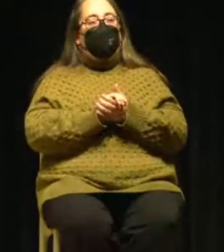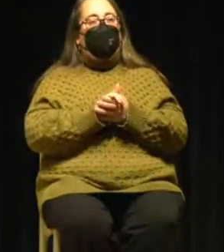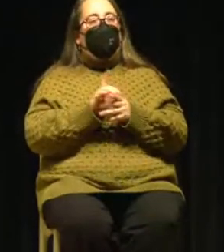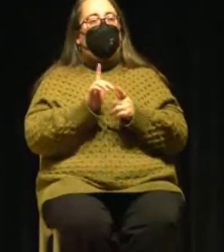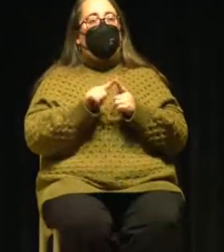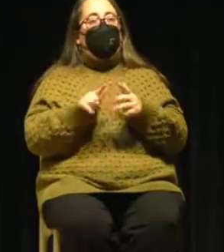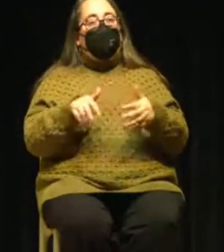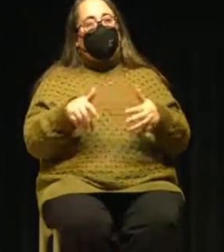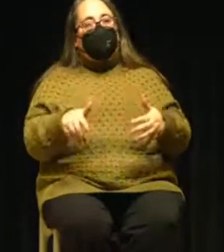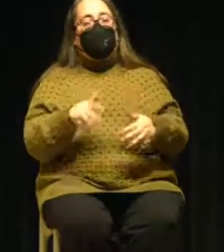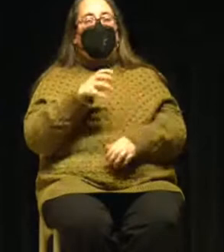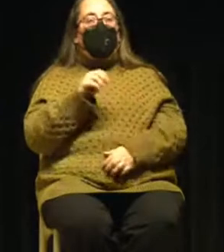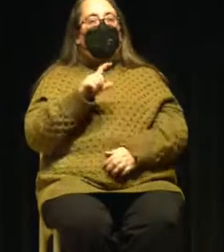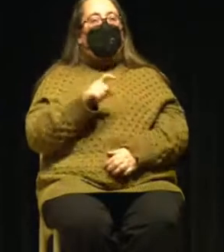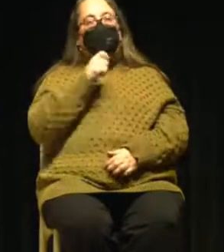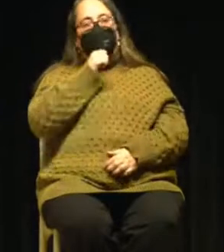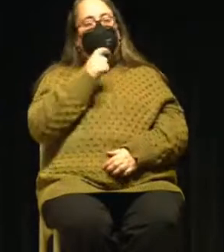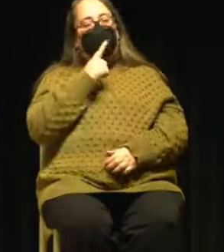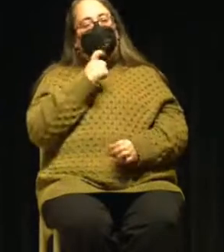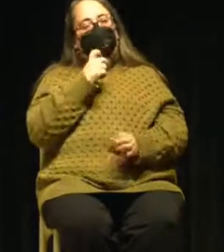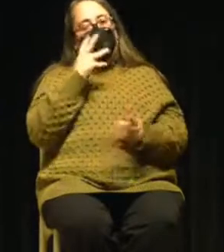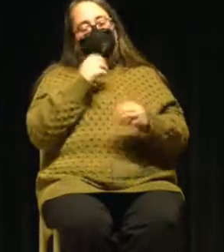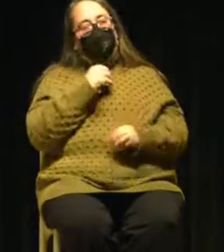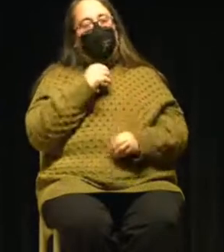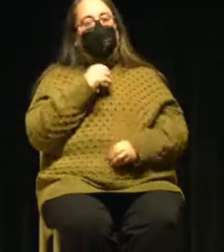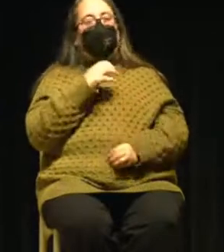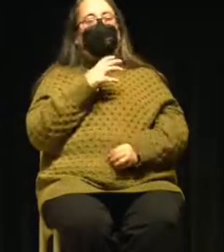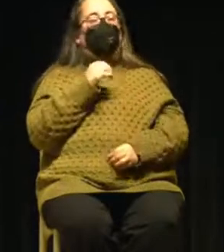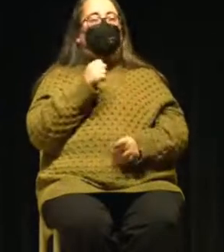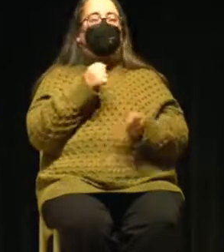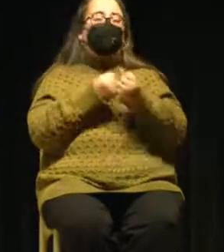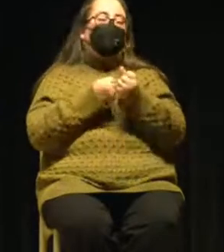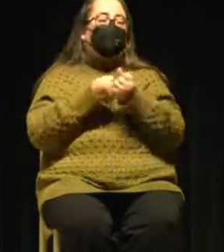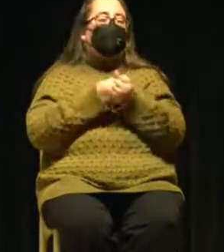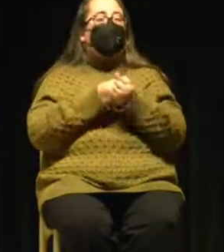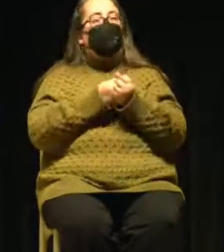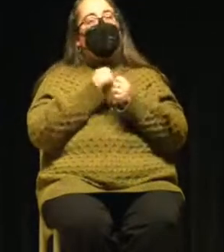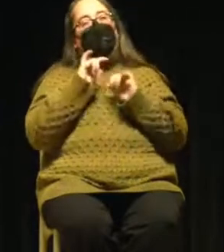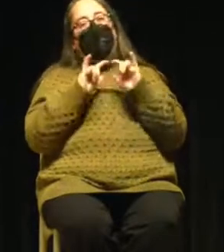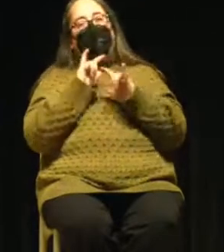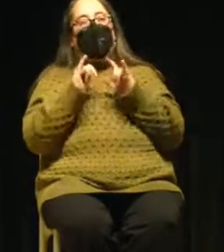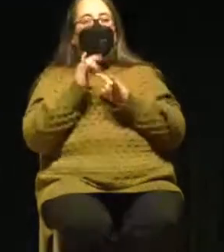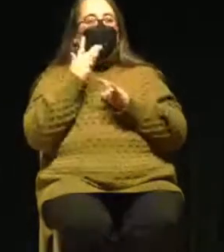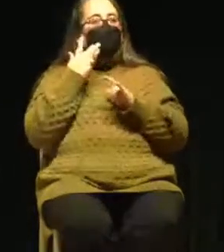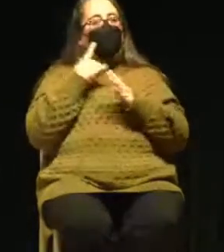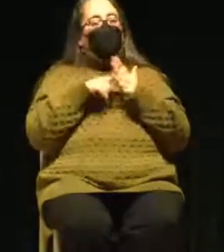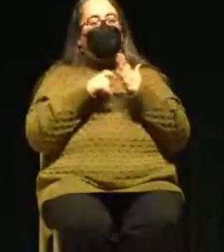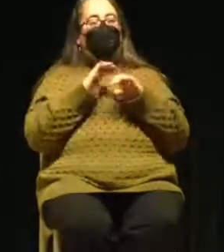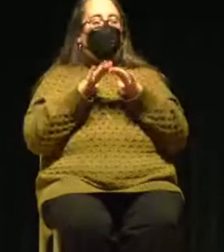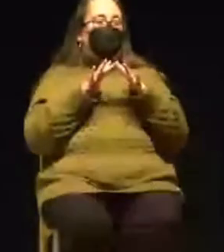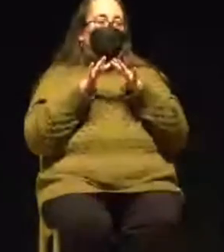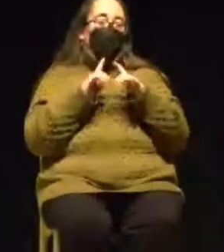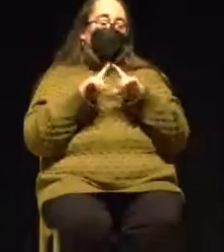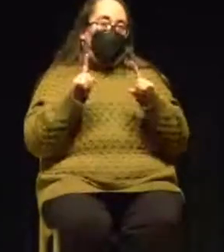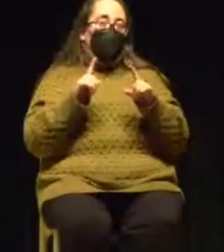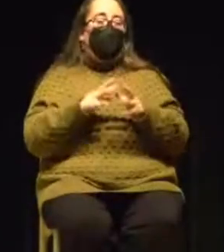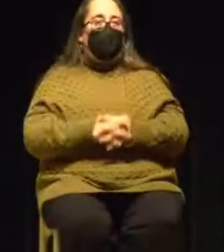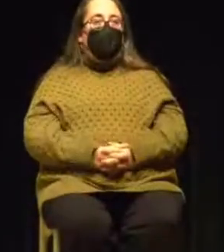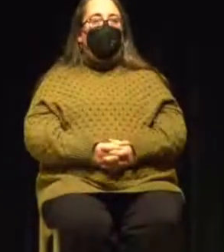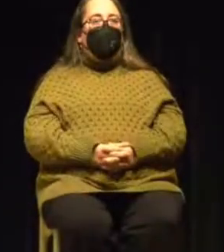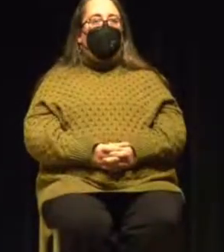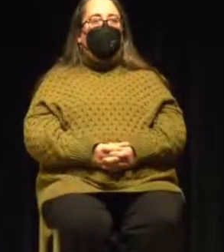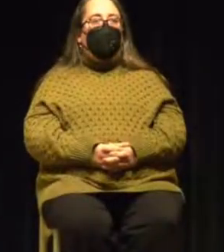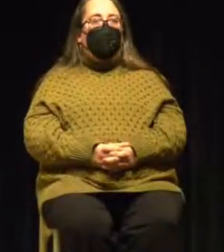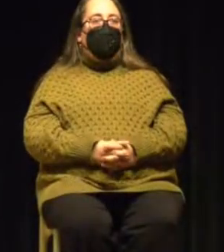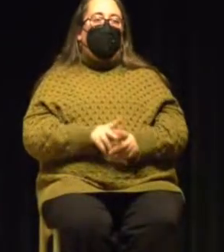heaviest and also my lowest, that he hasn't always said that you're beautiful and incredibly supportive and loving and just forget what's on the internet. But he's not the